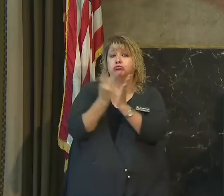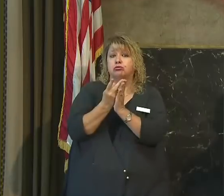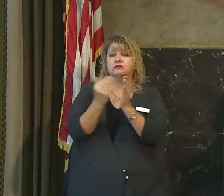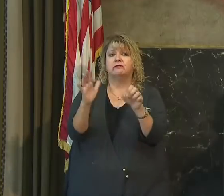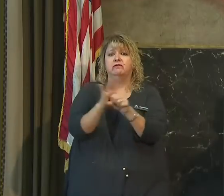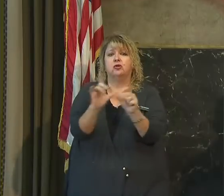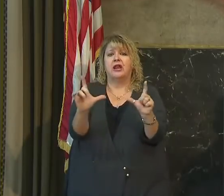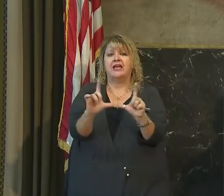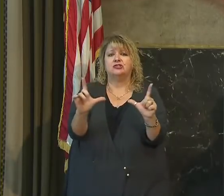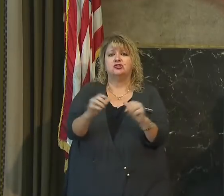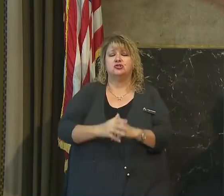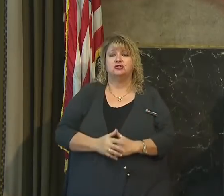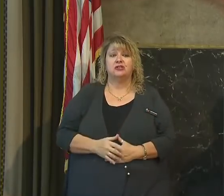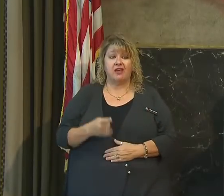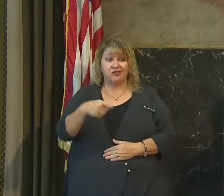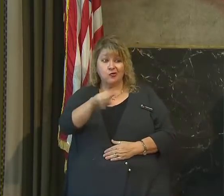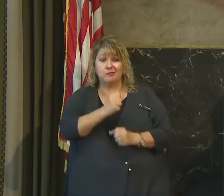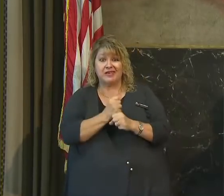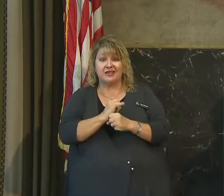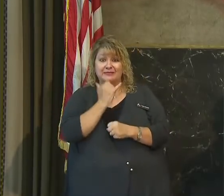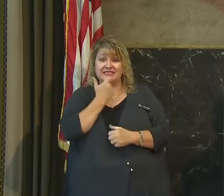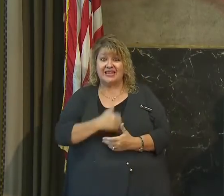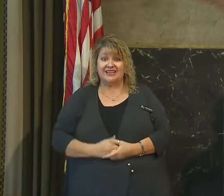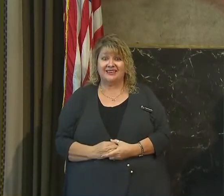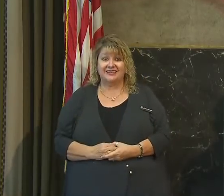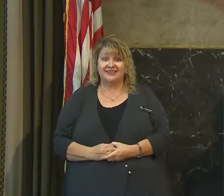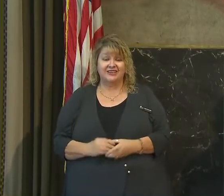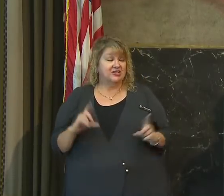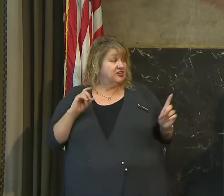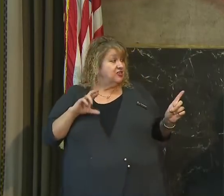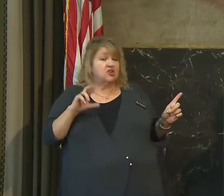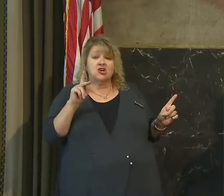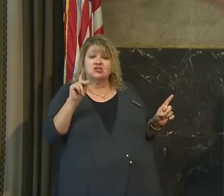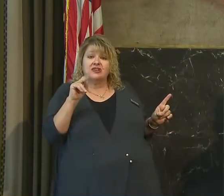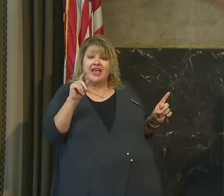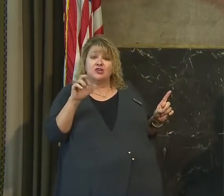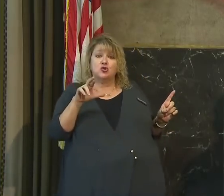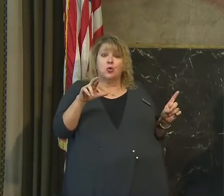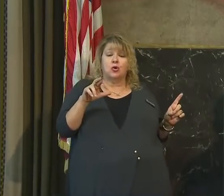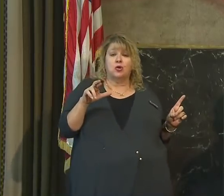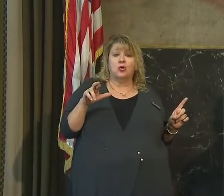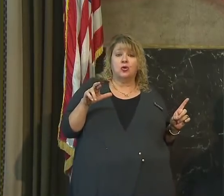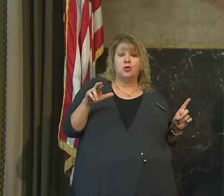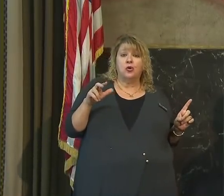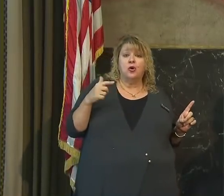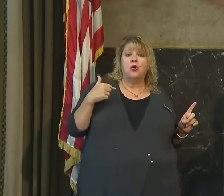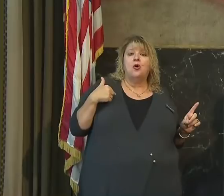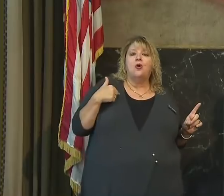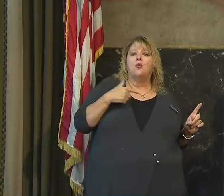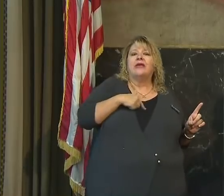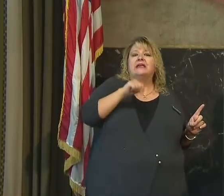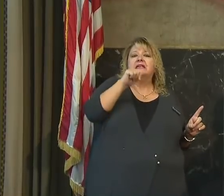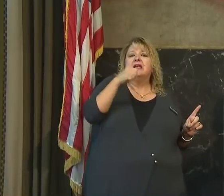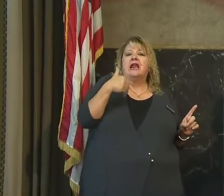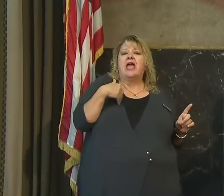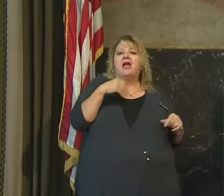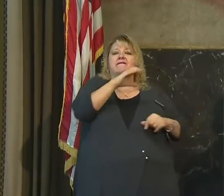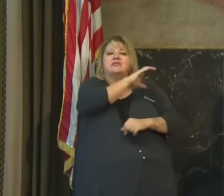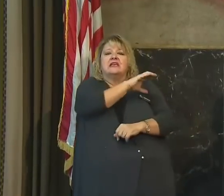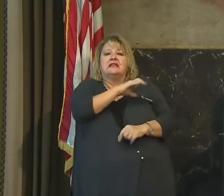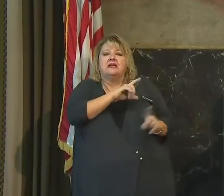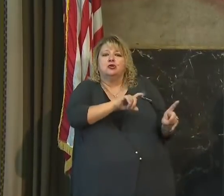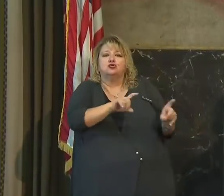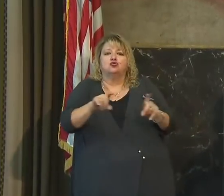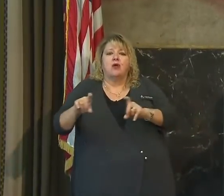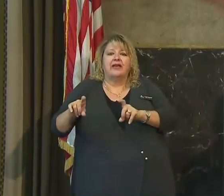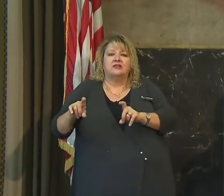that position. As Dr. Cantor just mentioned, we didn't just have the clinical trials to inform the